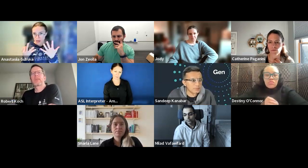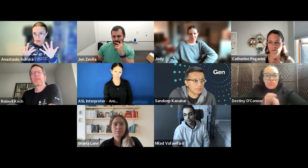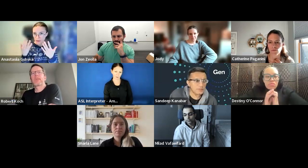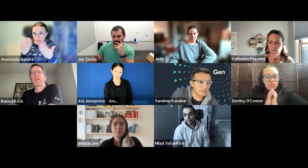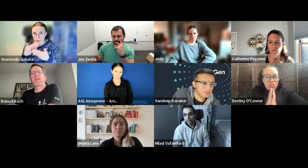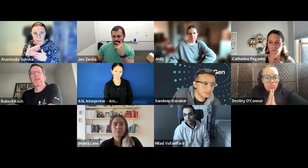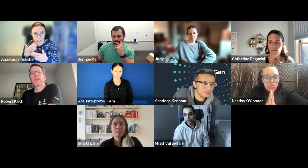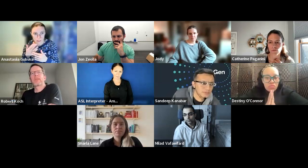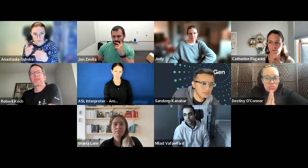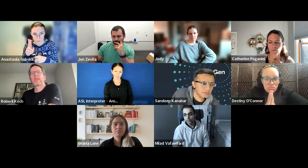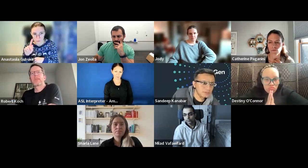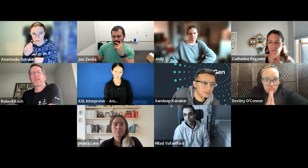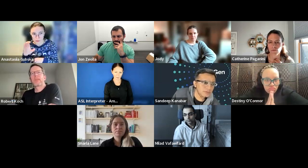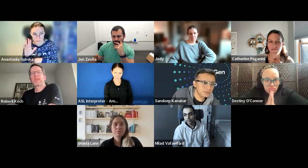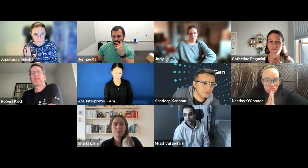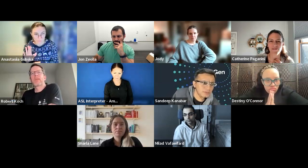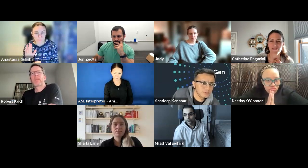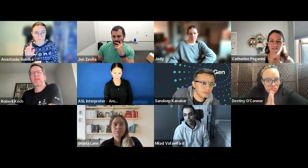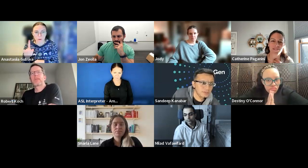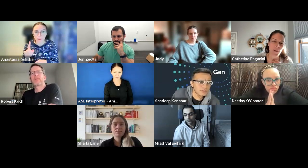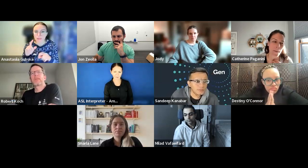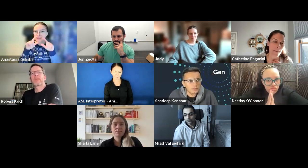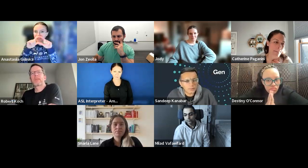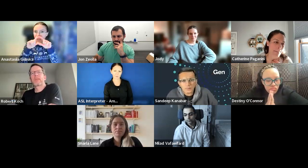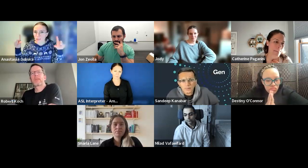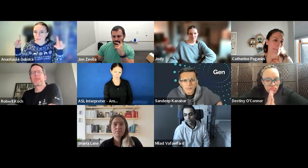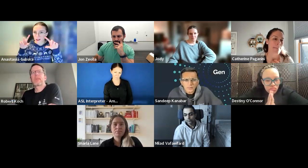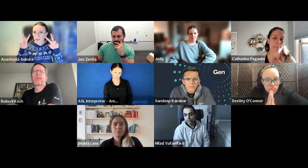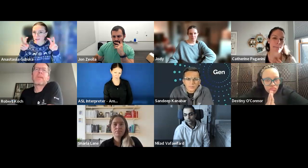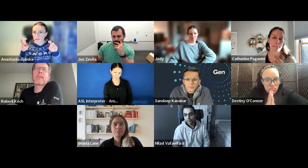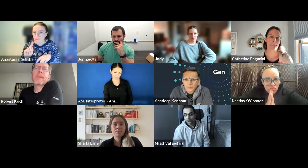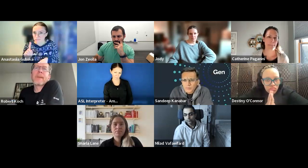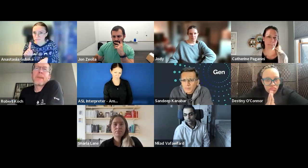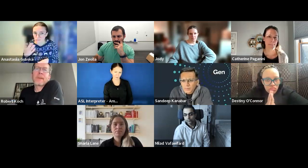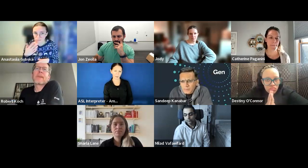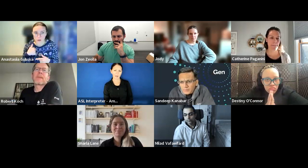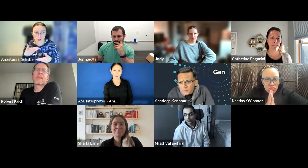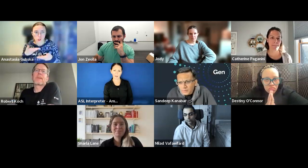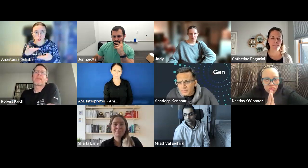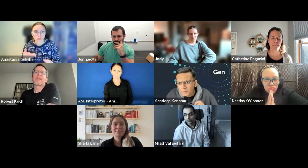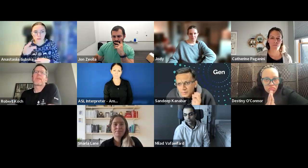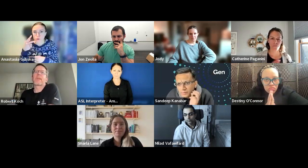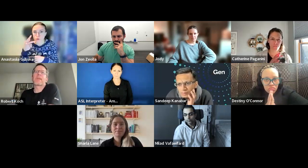Rob's lunchtime, which I believe is a CubeCon workshop, excuse me.